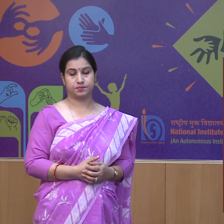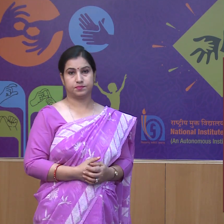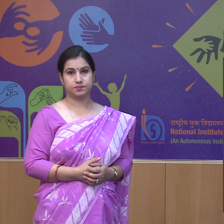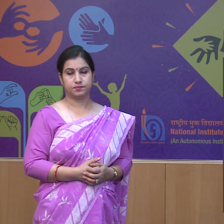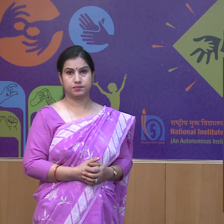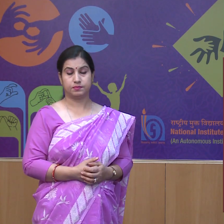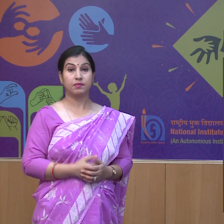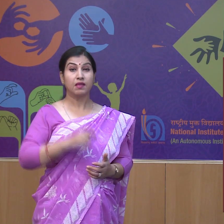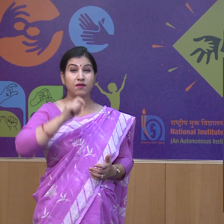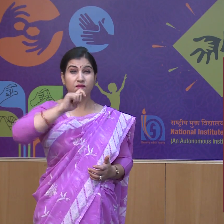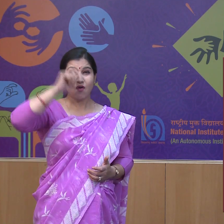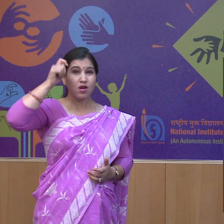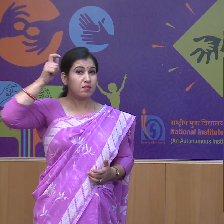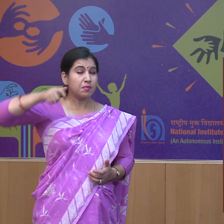the coming of British to India